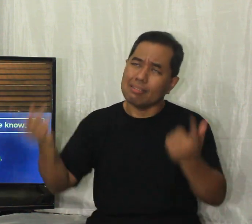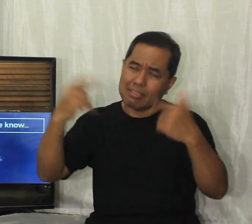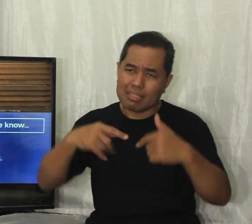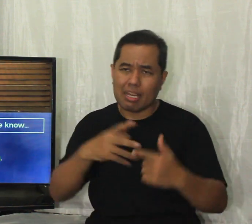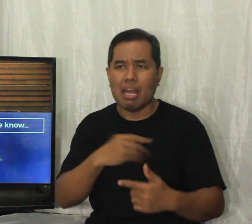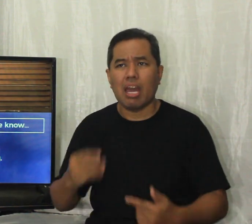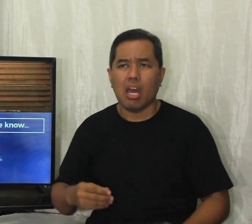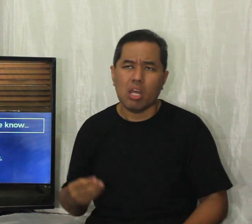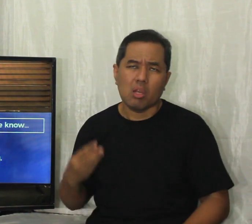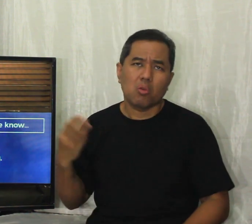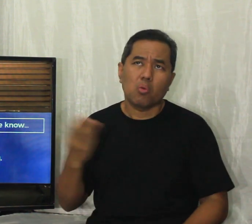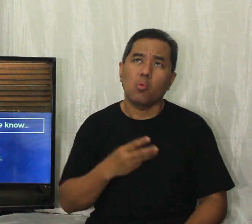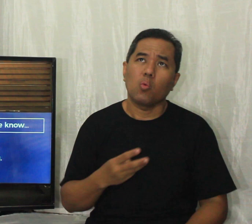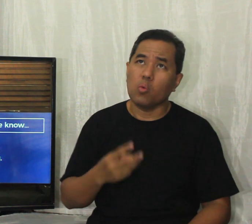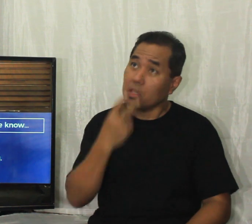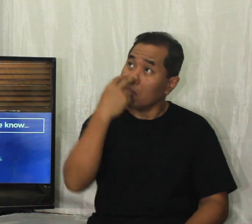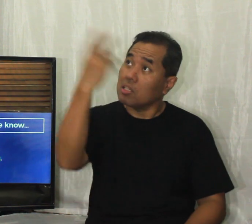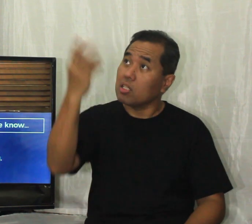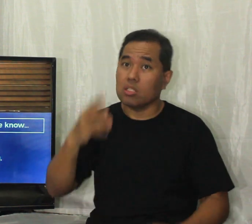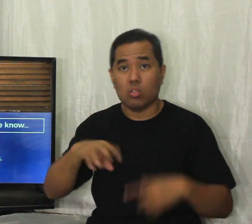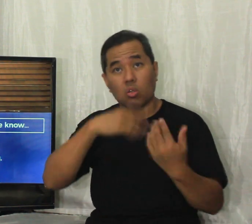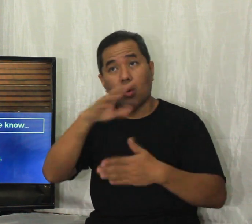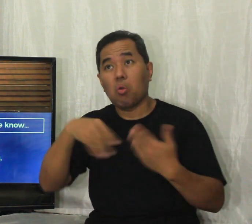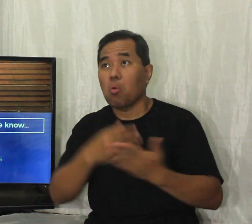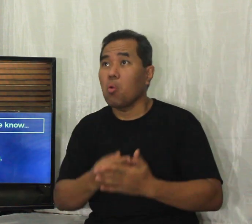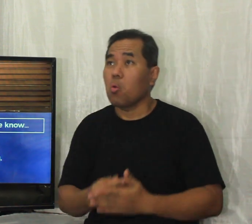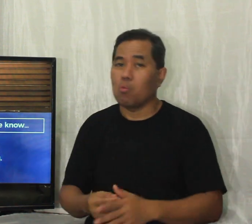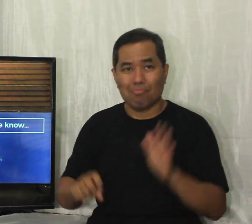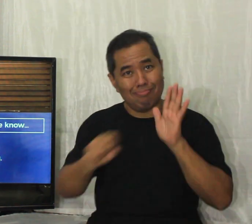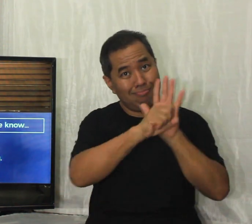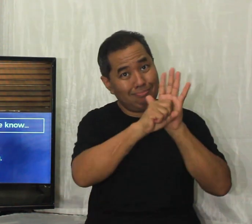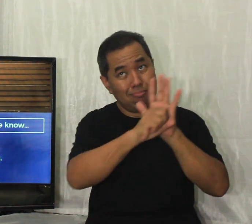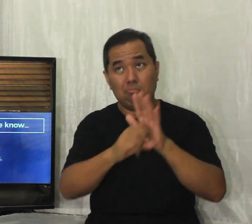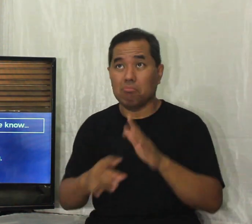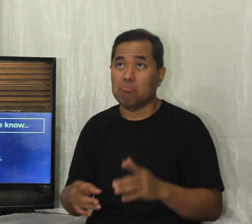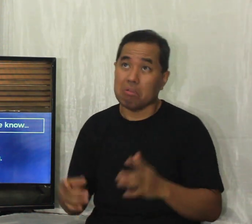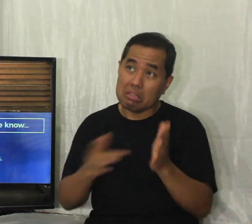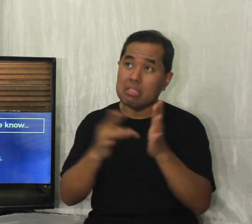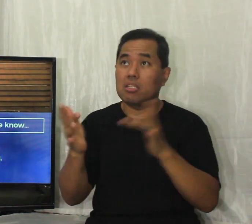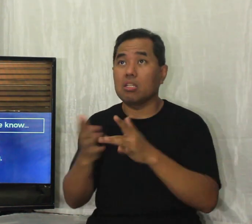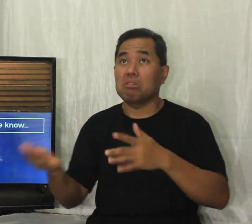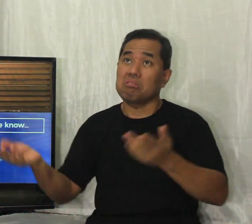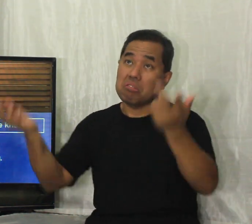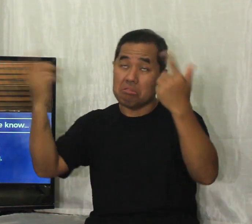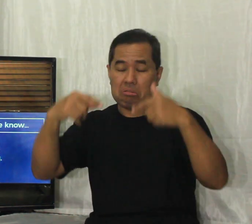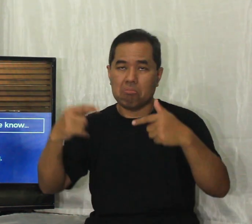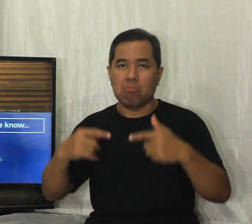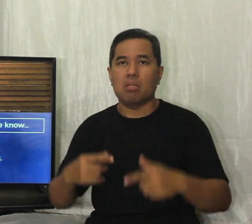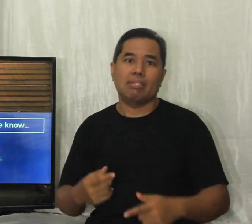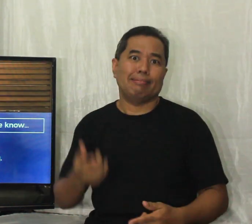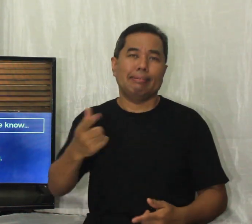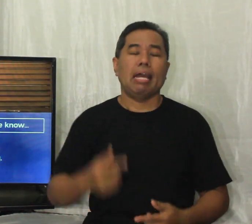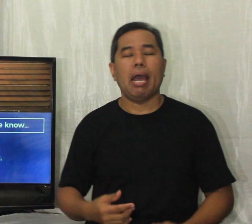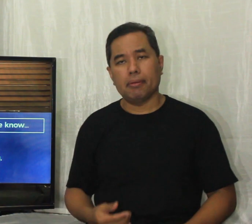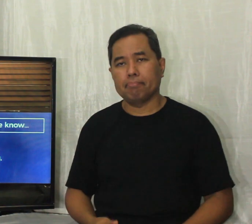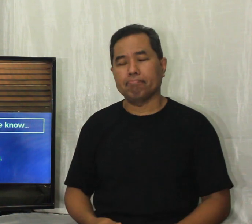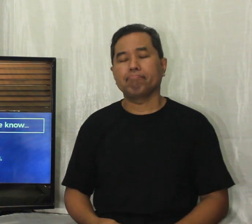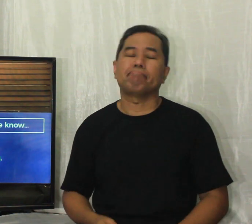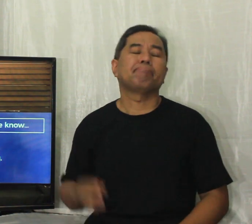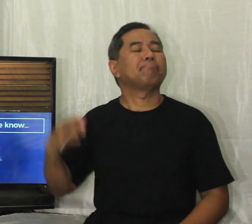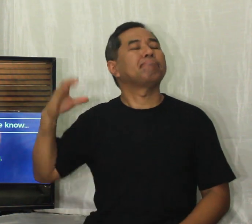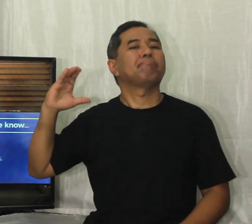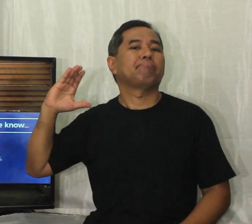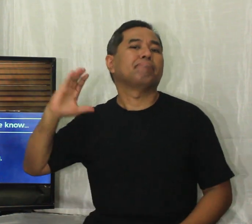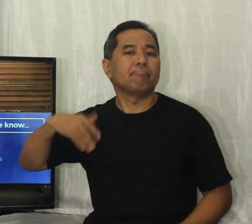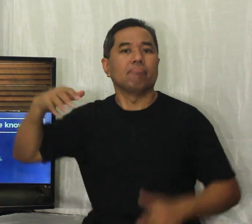cave somewhere, stock up, right? Because Jesus is coming soon and I'm just going to wait here until He comes. I'm not going to do anything else.